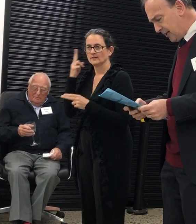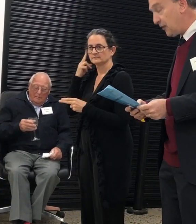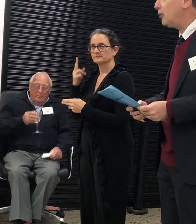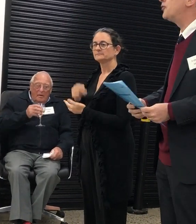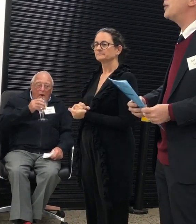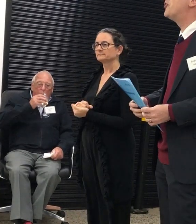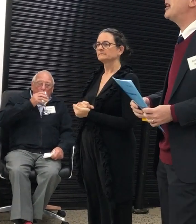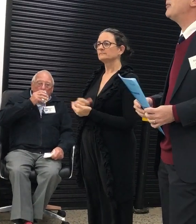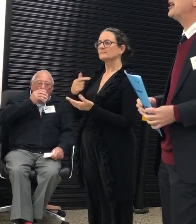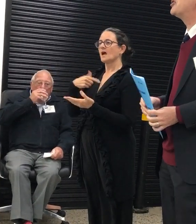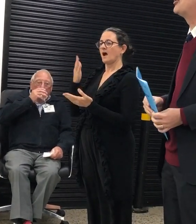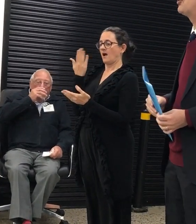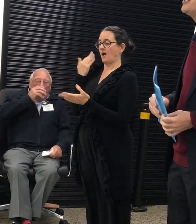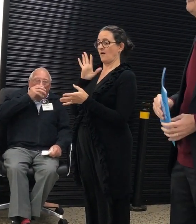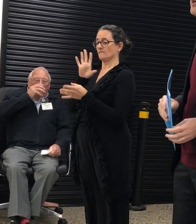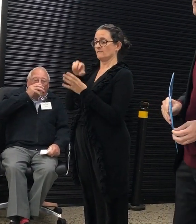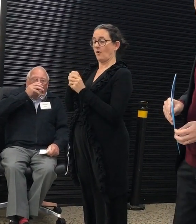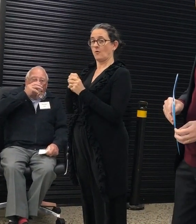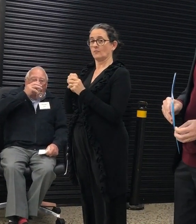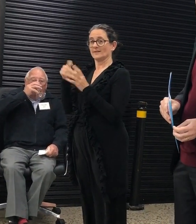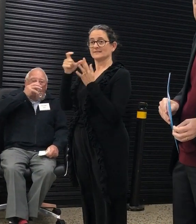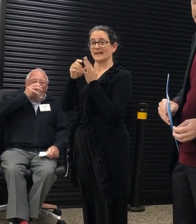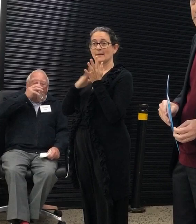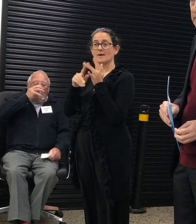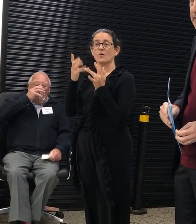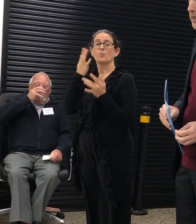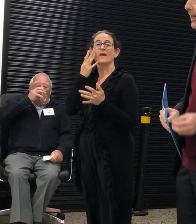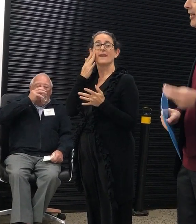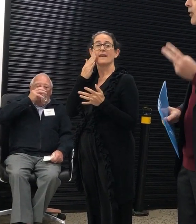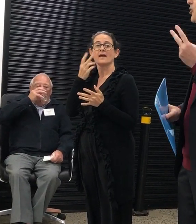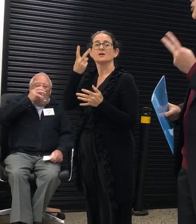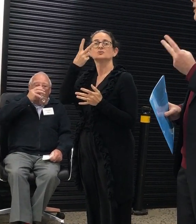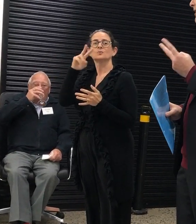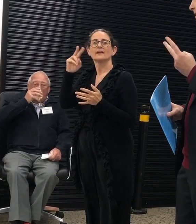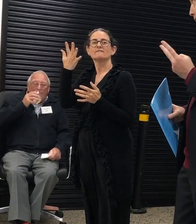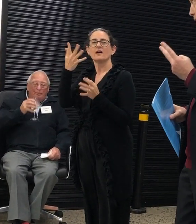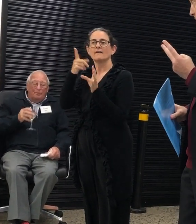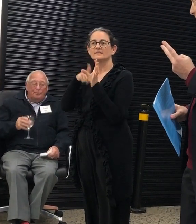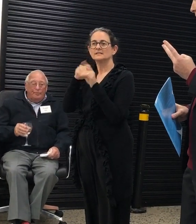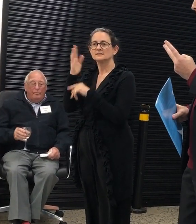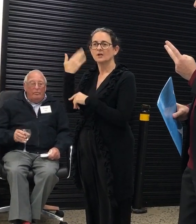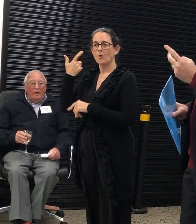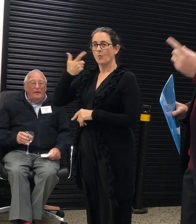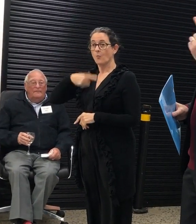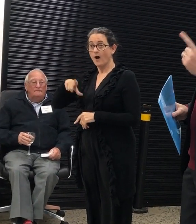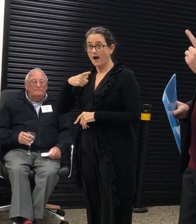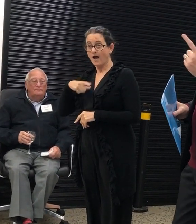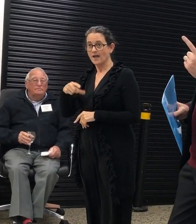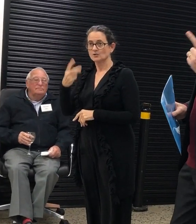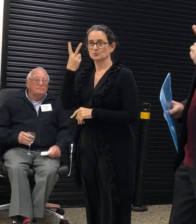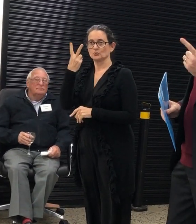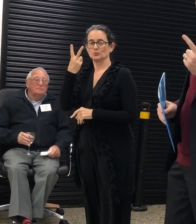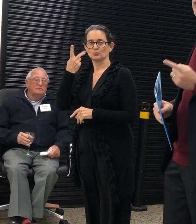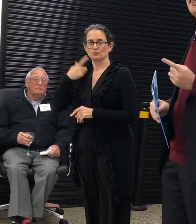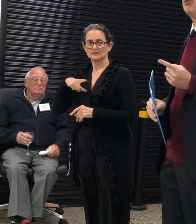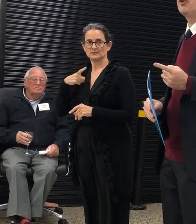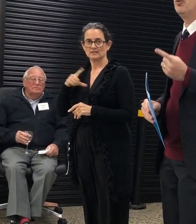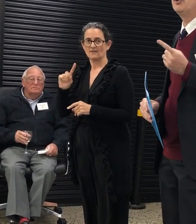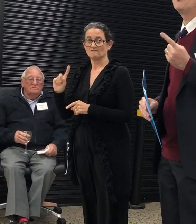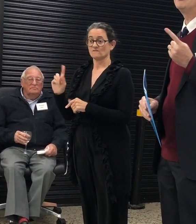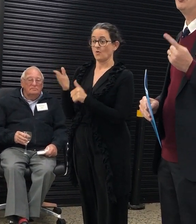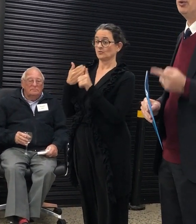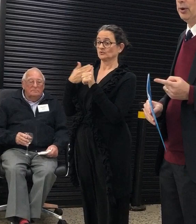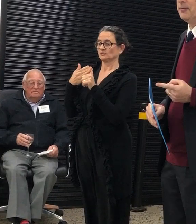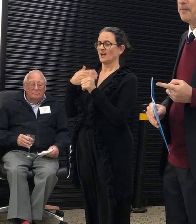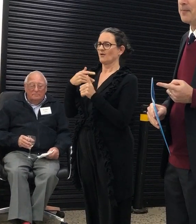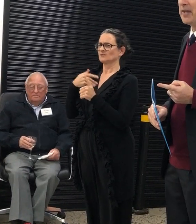I got involved with DMI 25 years ago, and there are two reasons for it. The first is I was so impressed with the